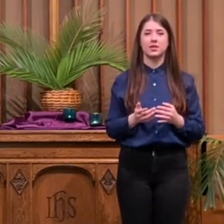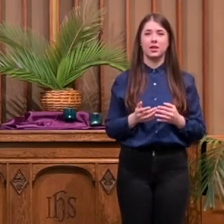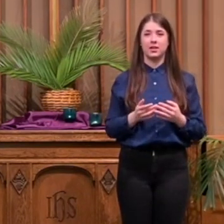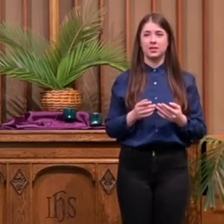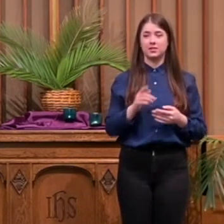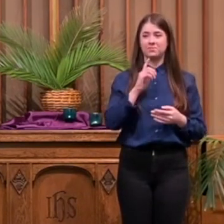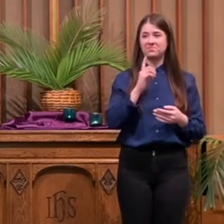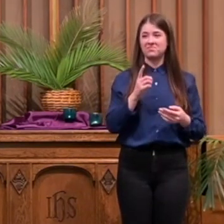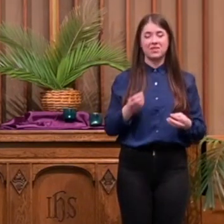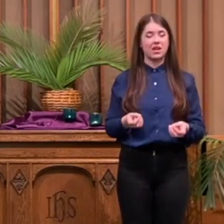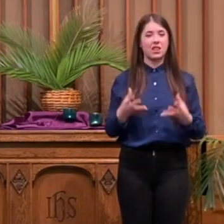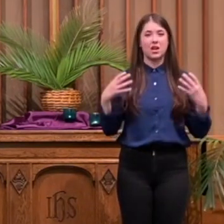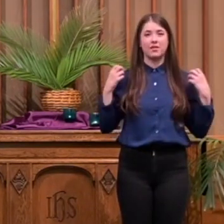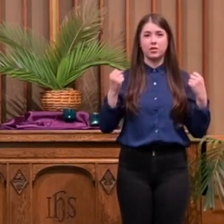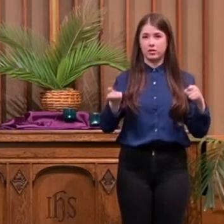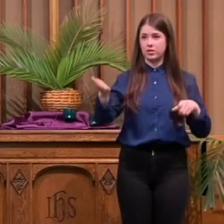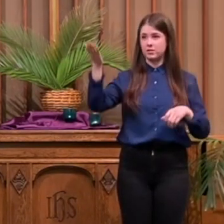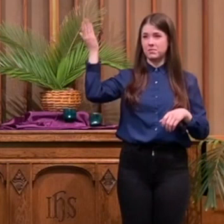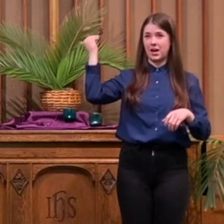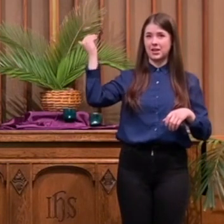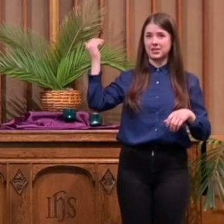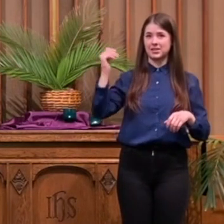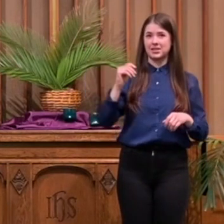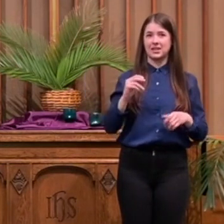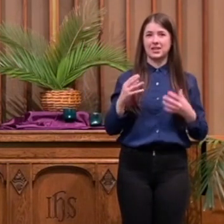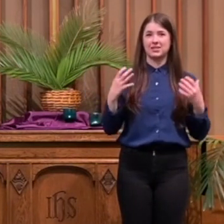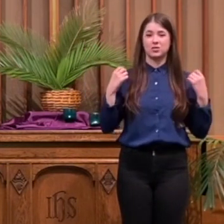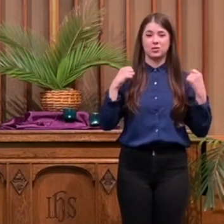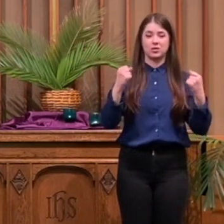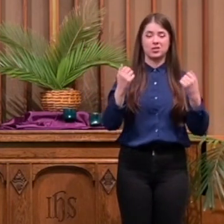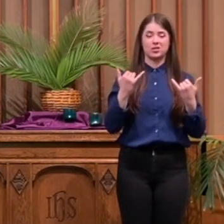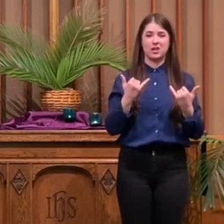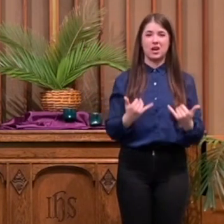lot of courage then, and it takes a lot of courage now.